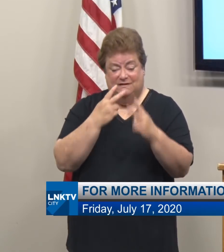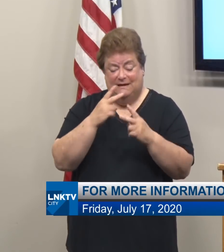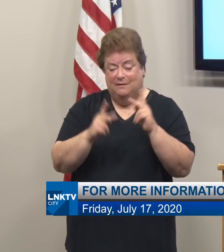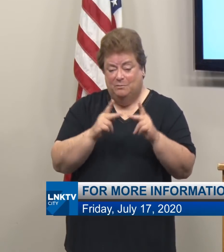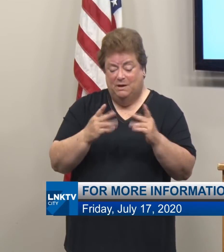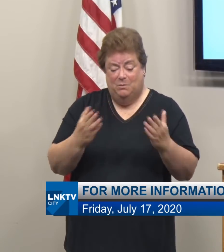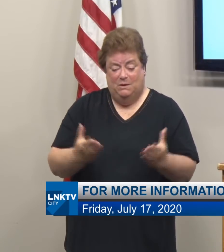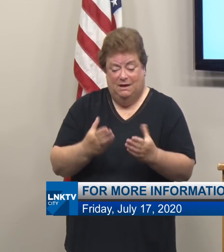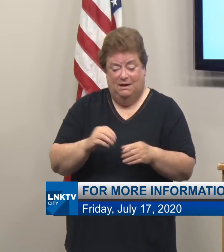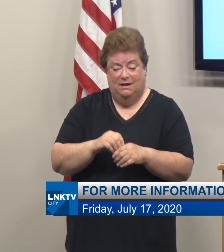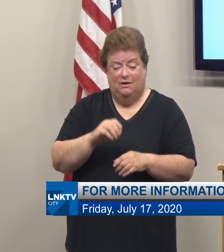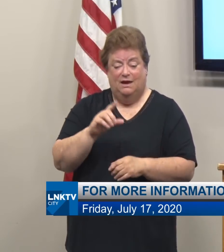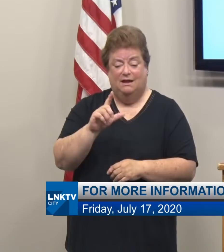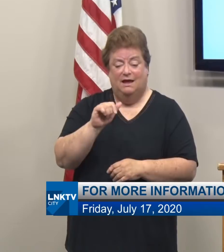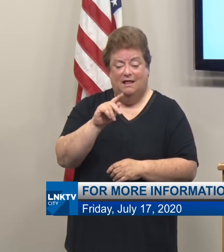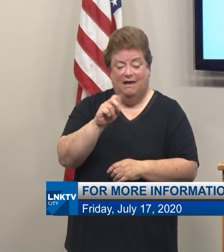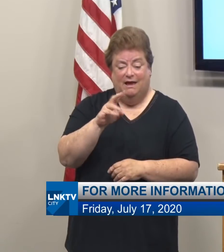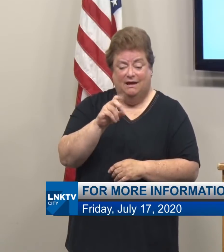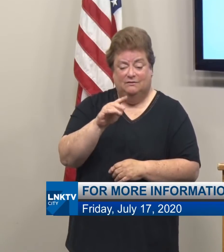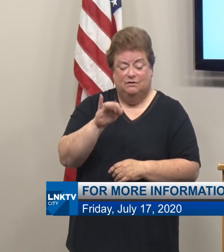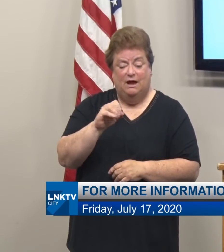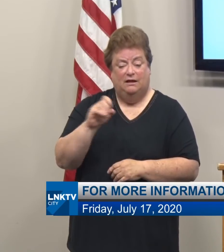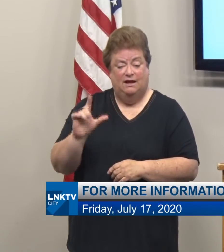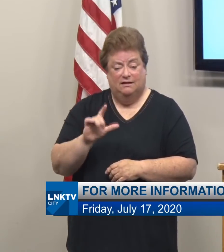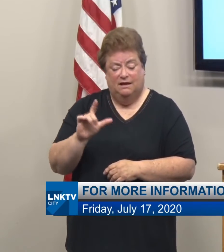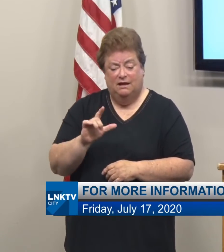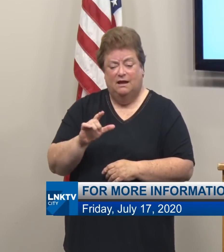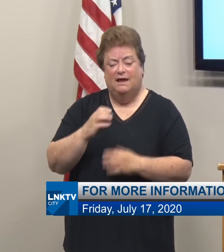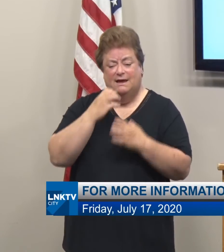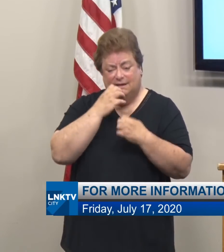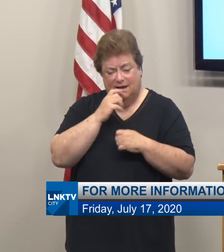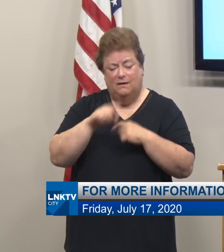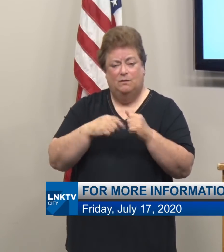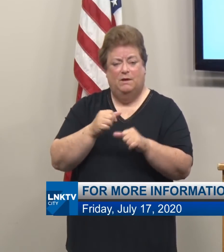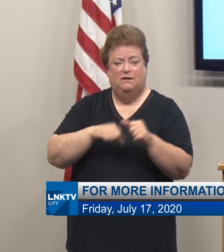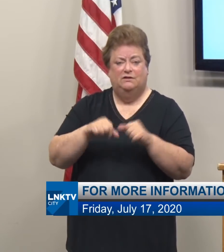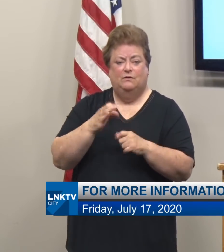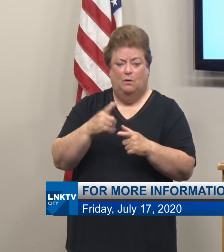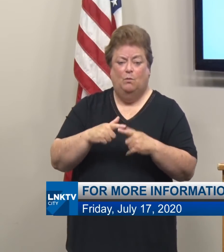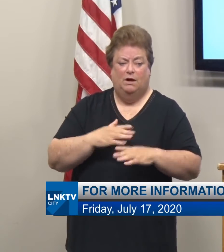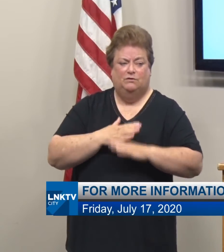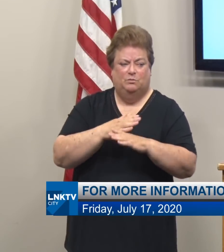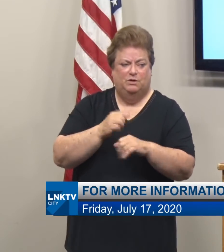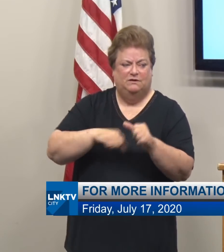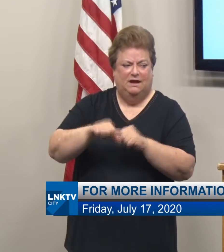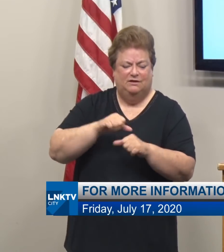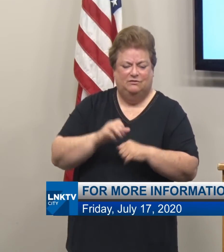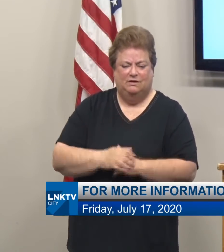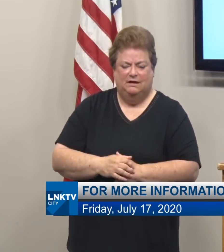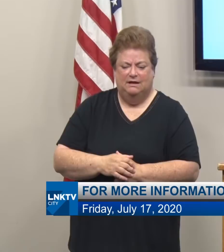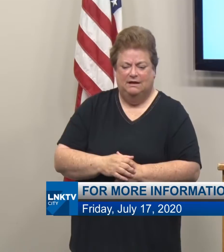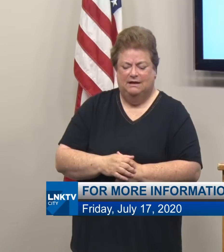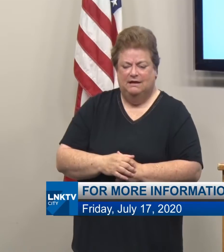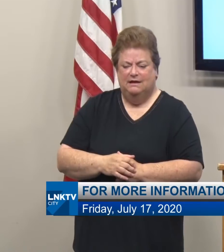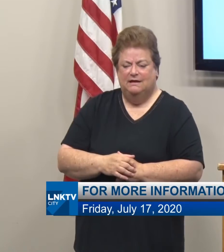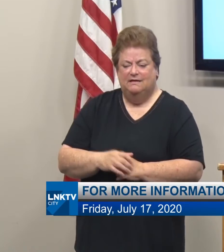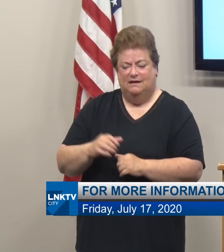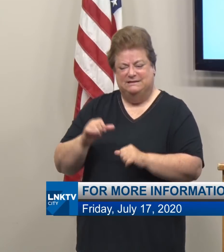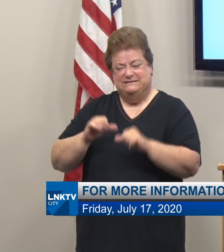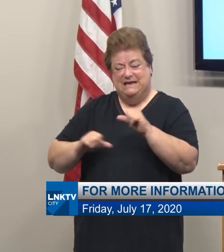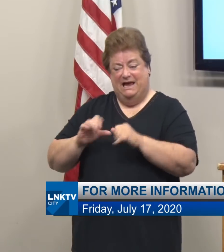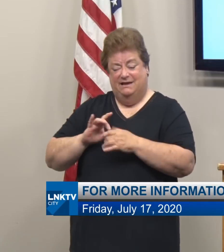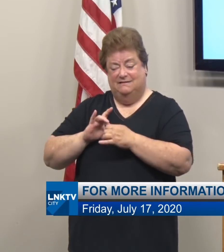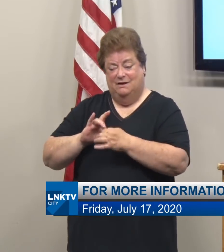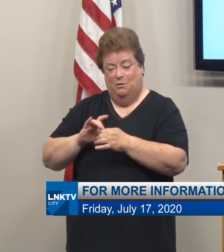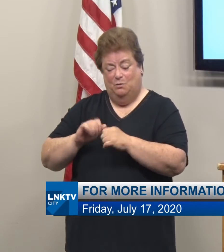and Lancaster County care about one another and want to protect one another. The science on COVID-19 tells us that